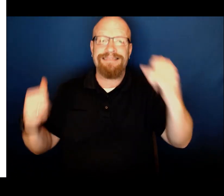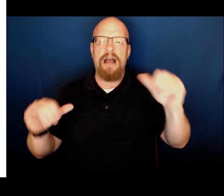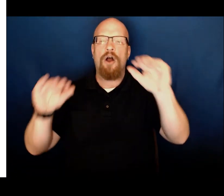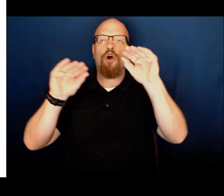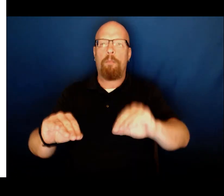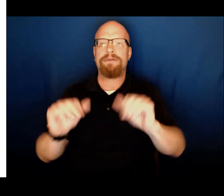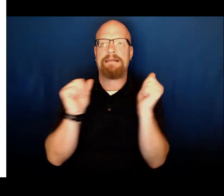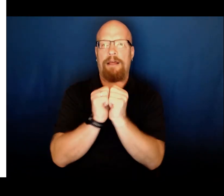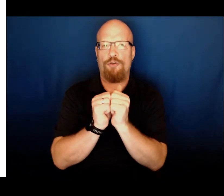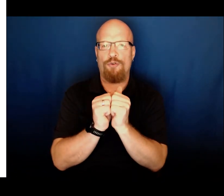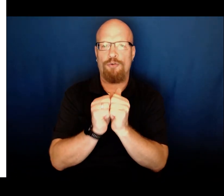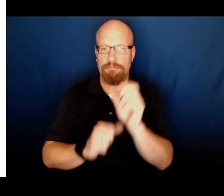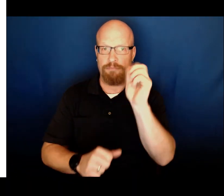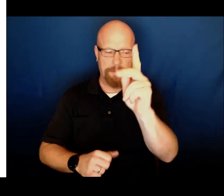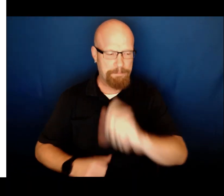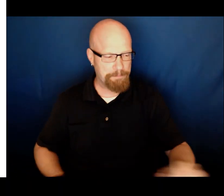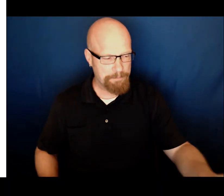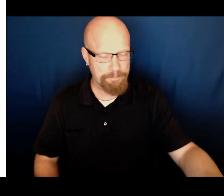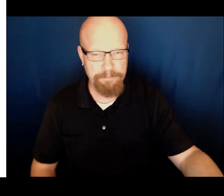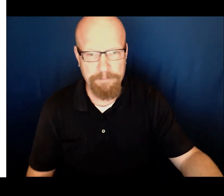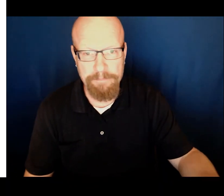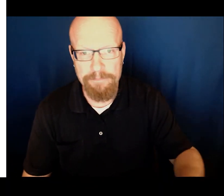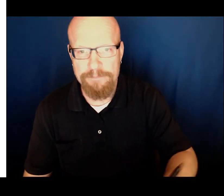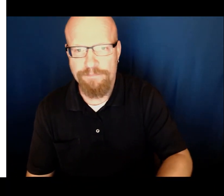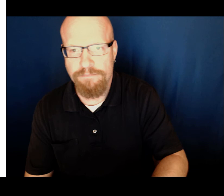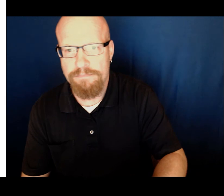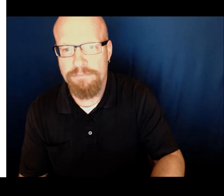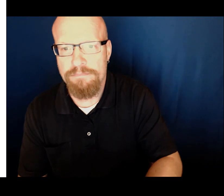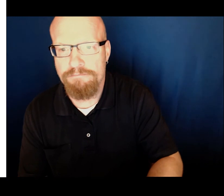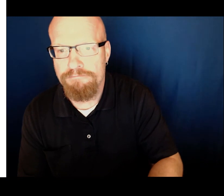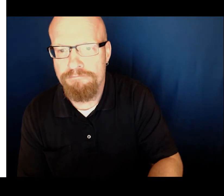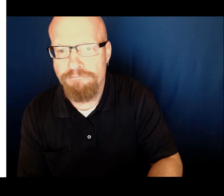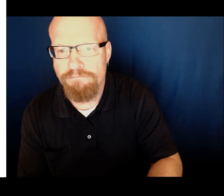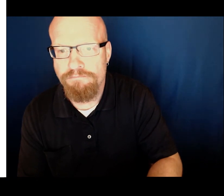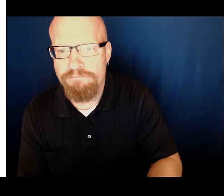So now we'll put these for step 1 and step 2 together.